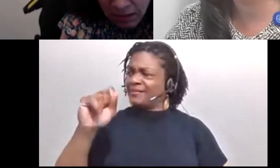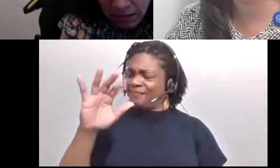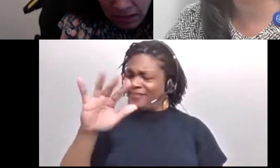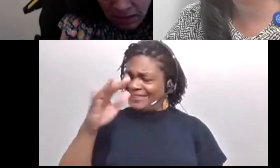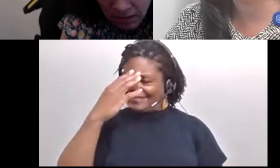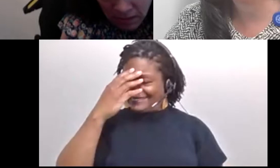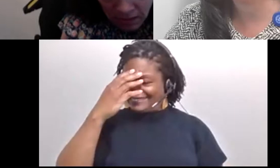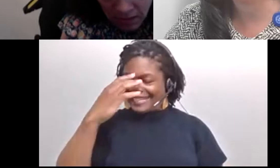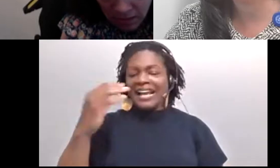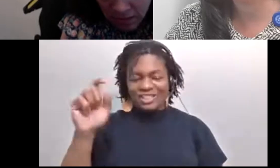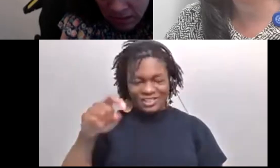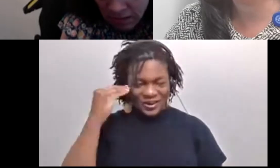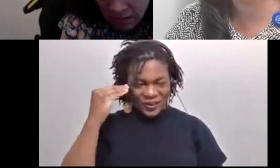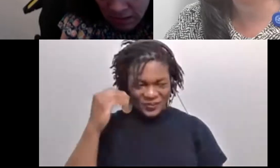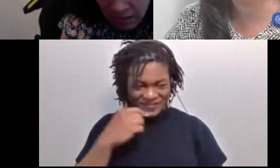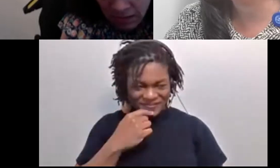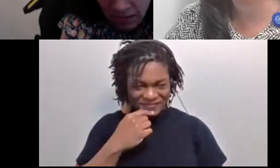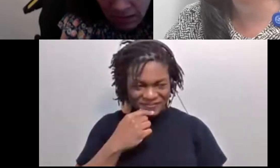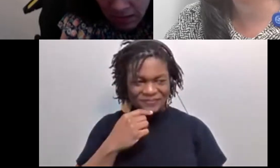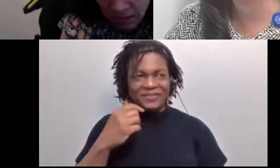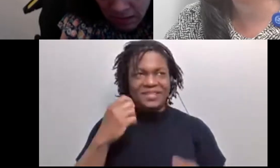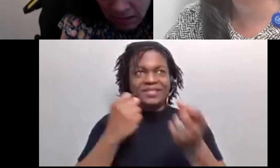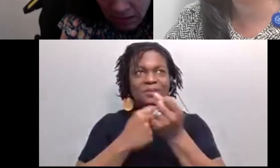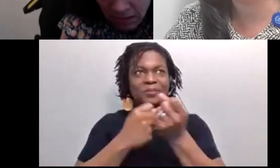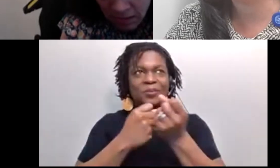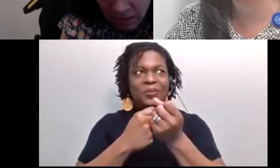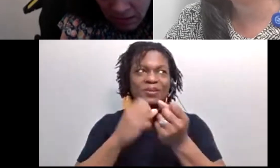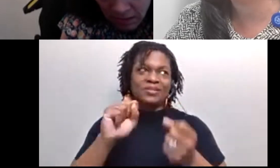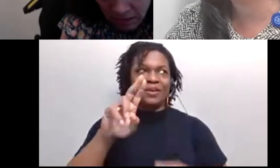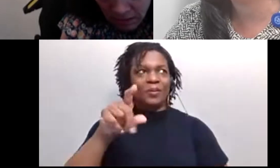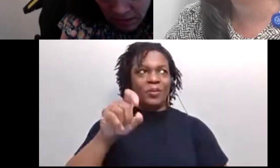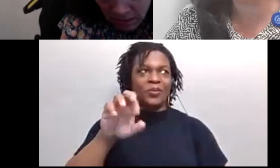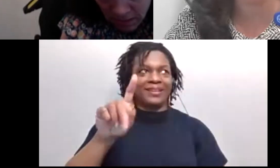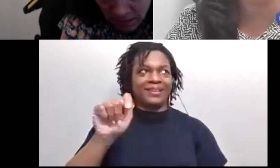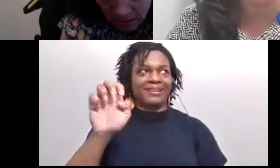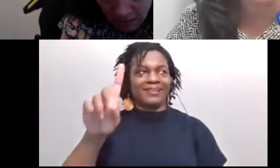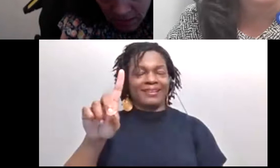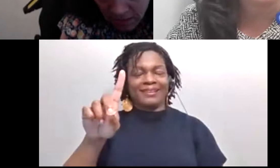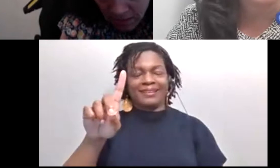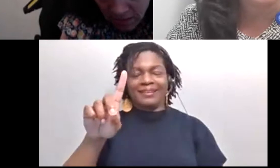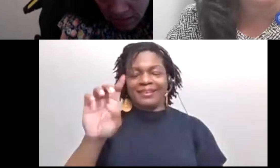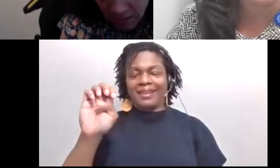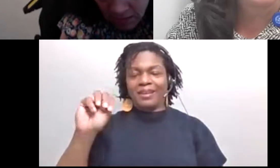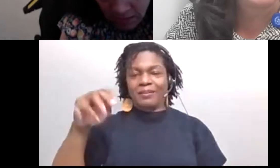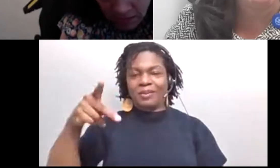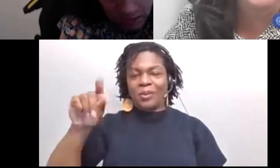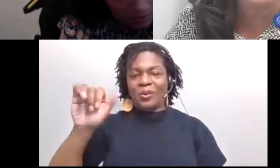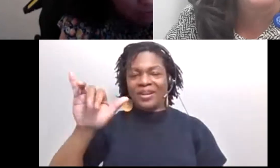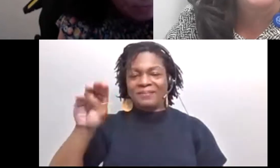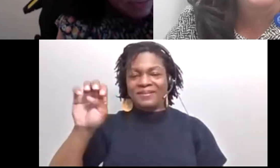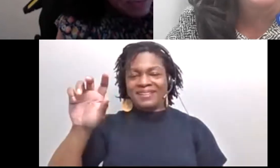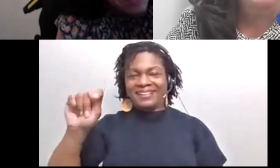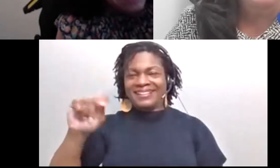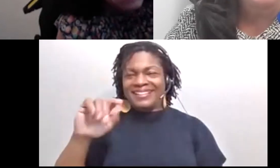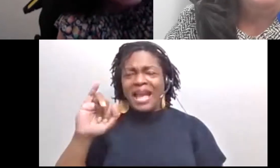but it's supportive employment sort of for people with behavioral health. What does IPS mean? Somebody help